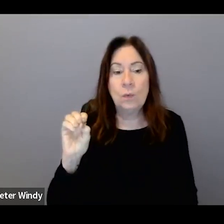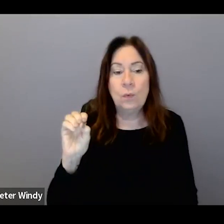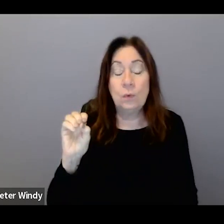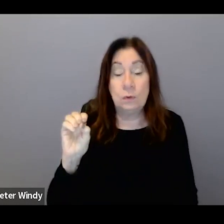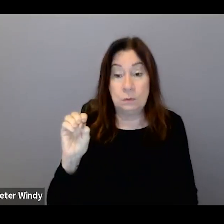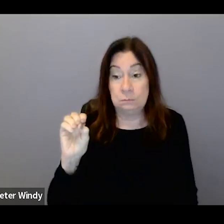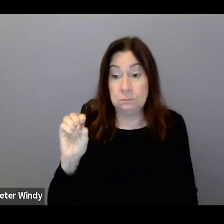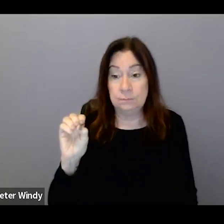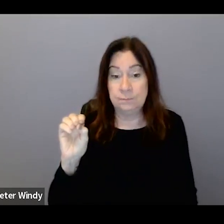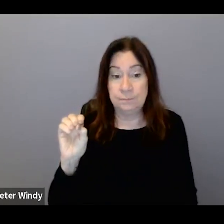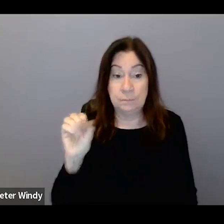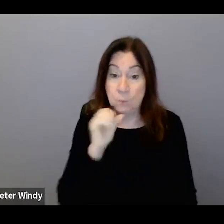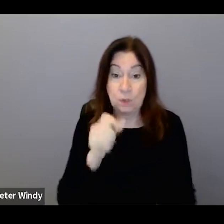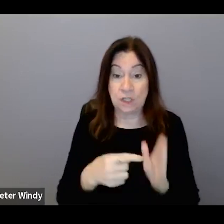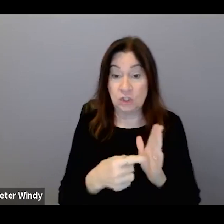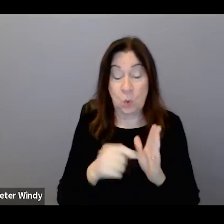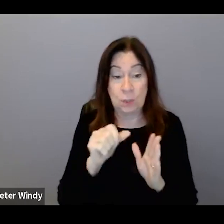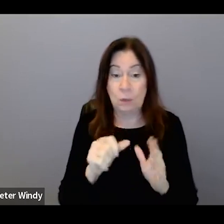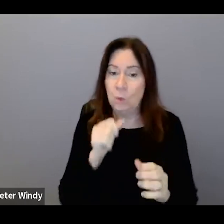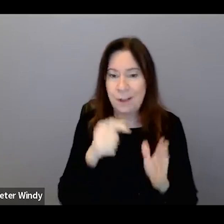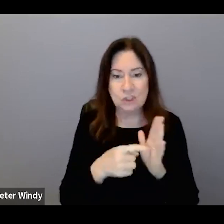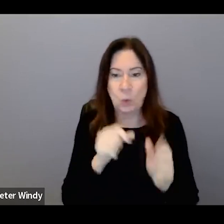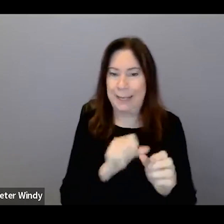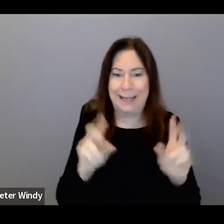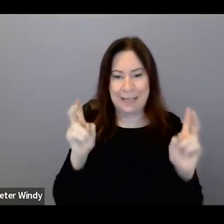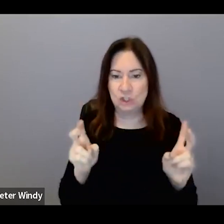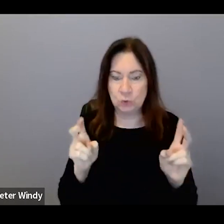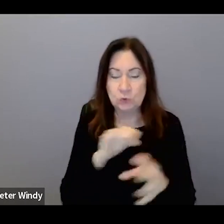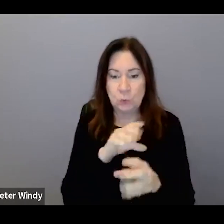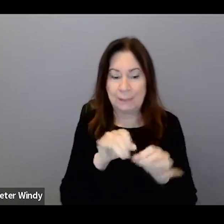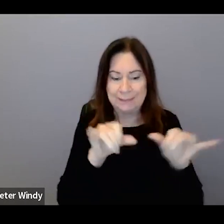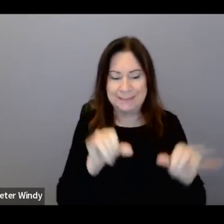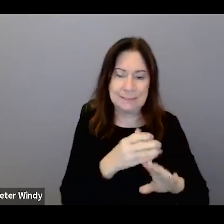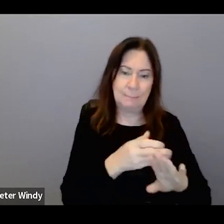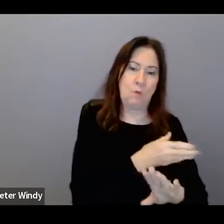we are not showing any issues. We were not showing any issues within the system before that.